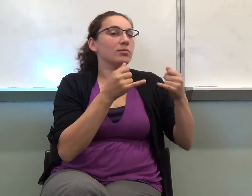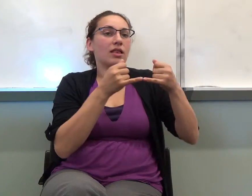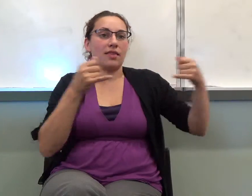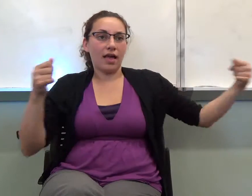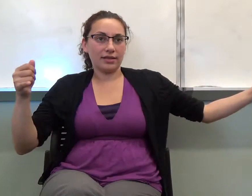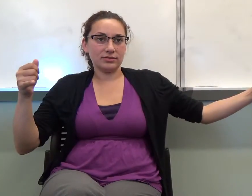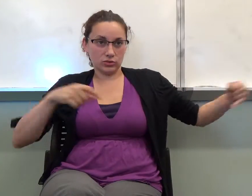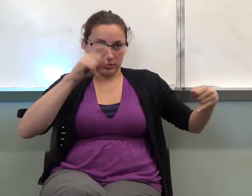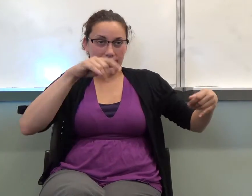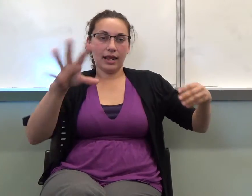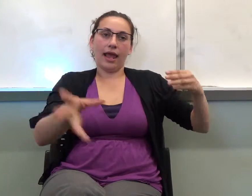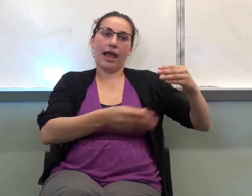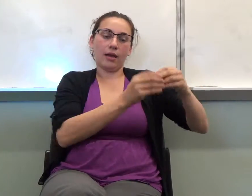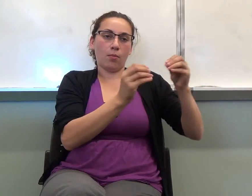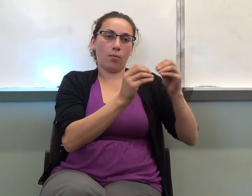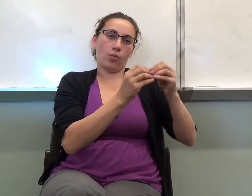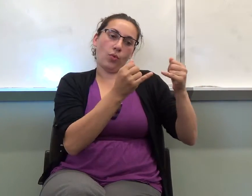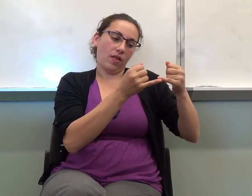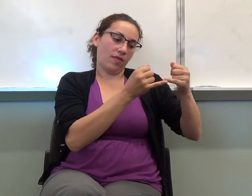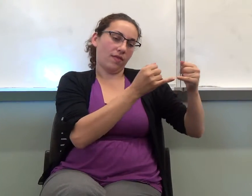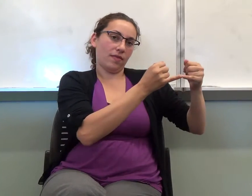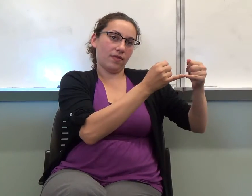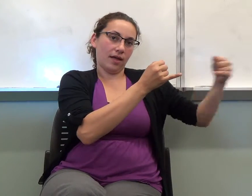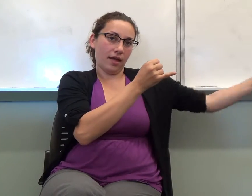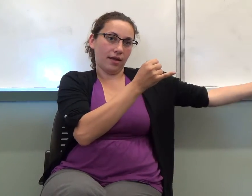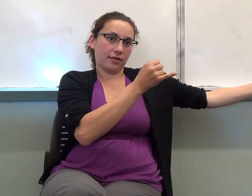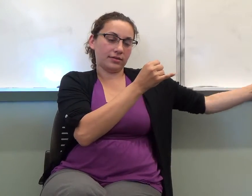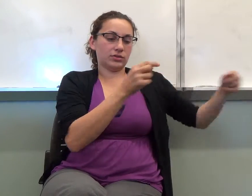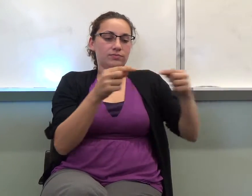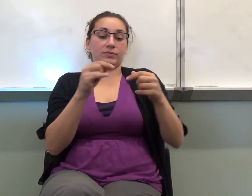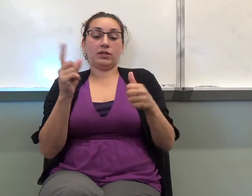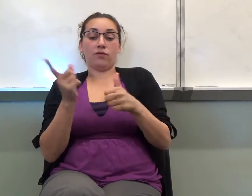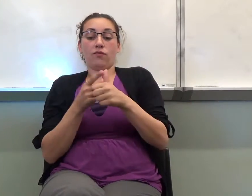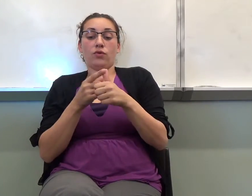extend the line that's most recent. So here you have...